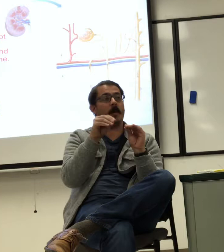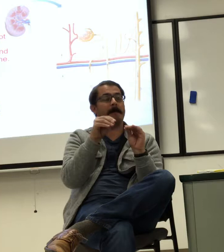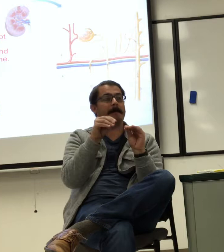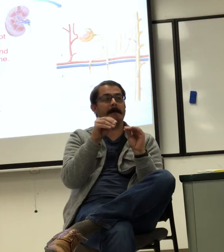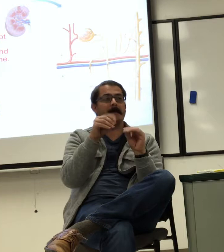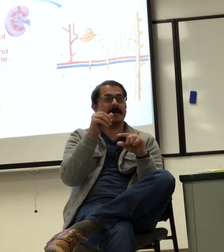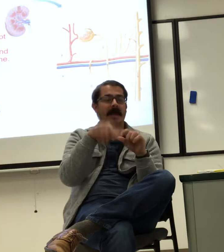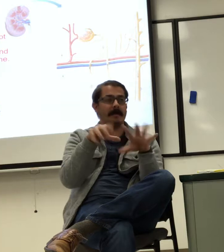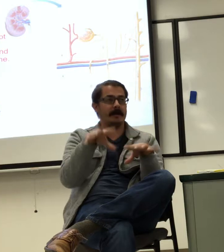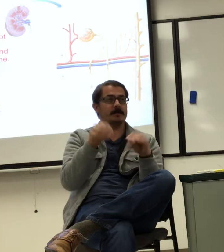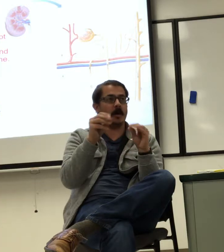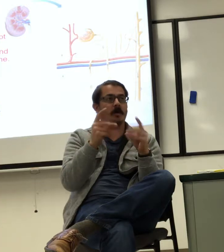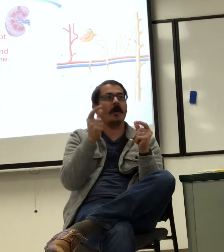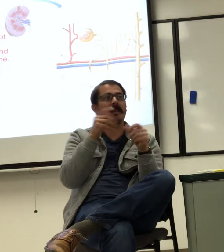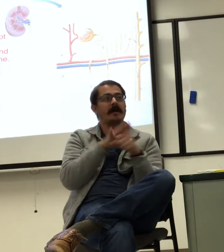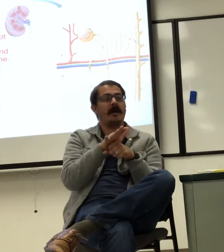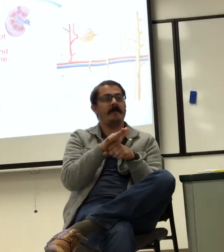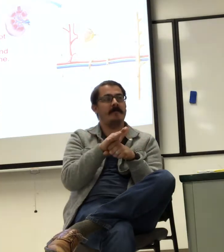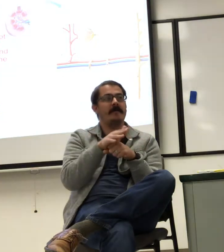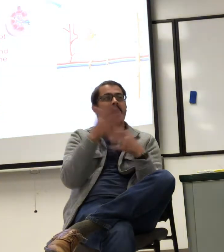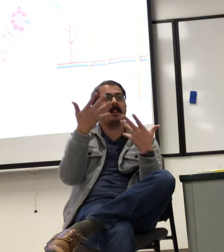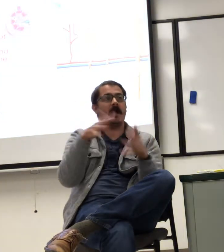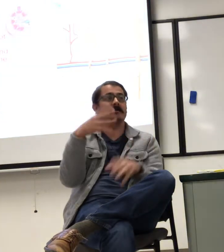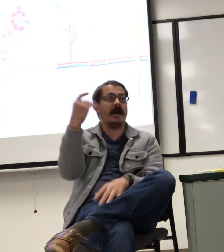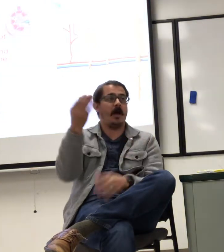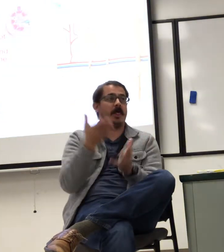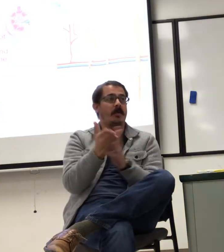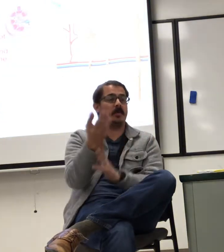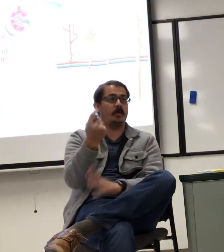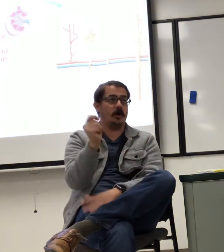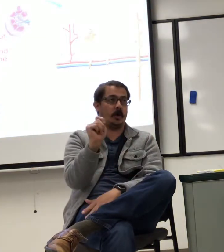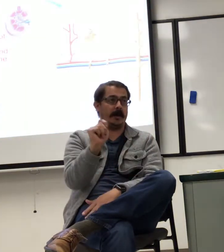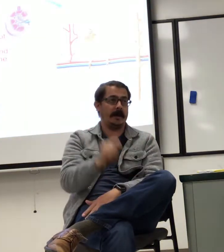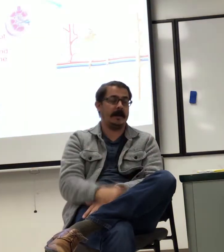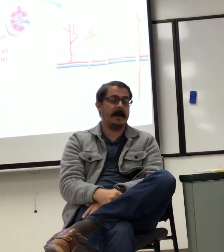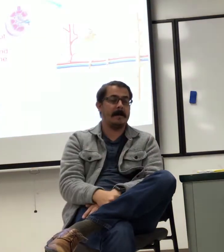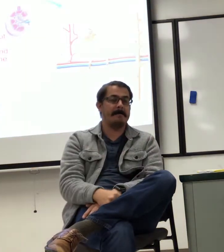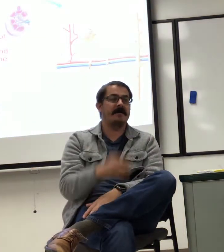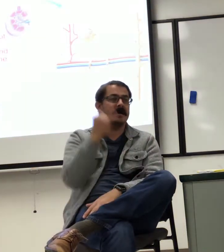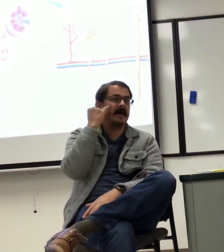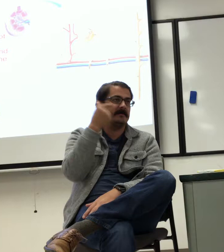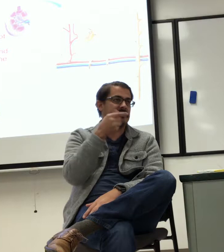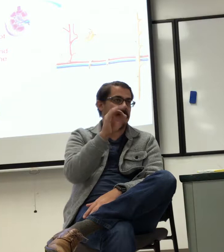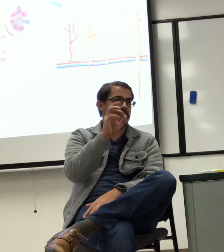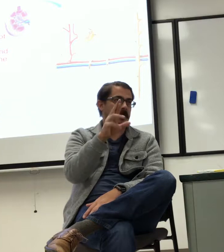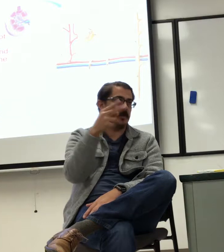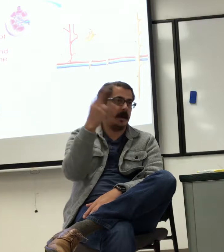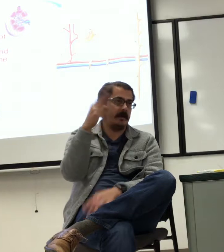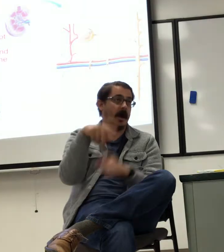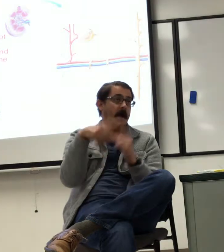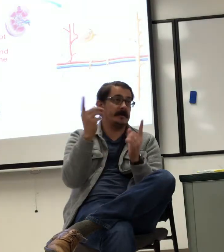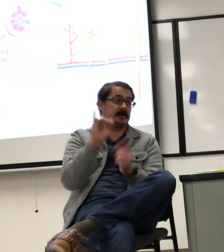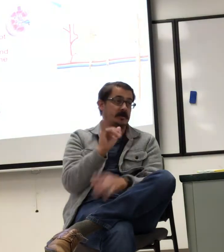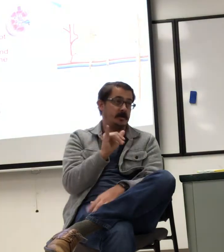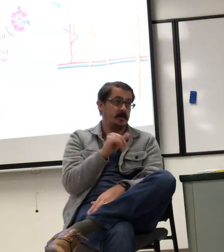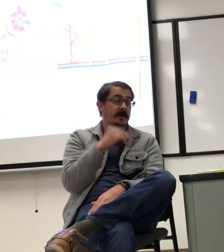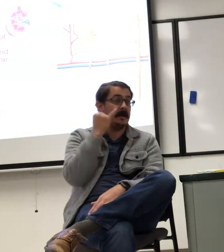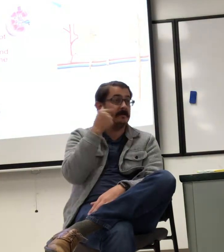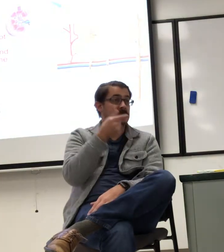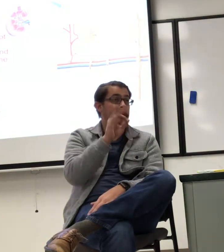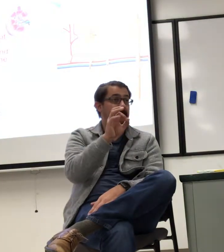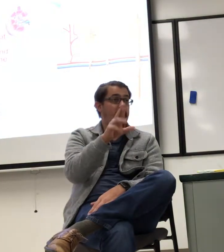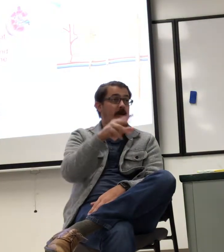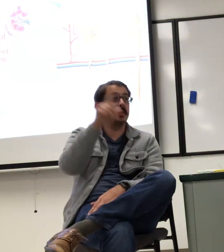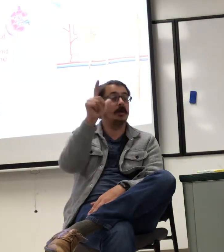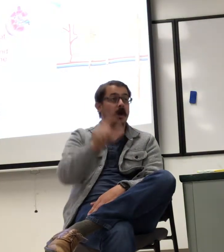cannot be reabsorbed quickly enough, and they're lost for the urine. GFR is too high, and the opposite is true. If GFR is too